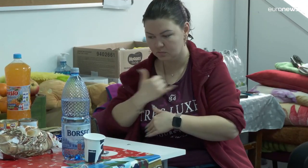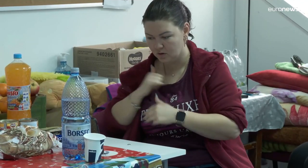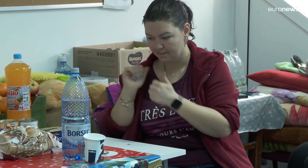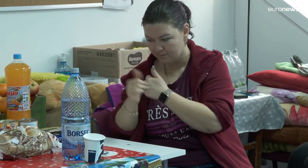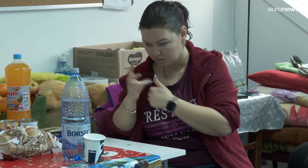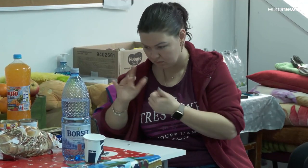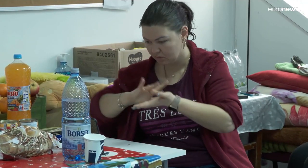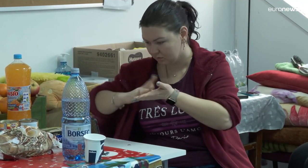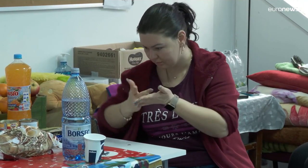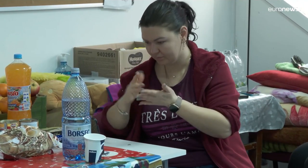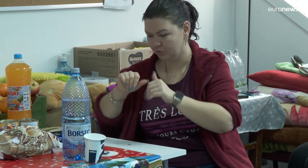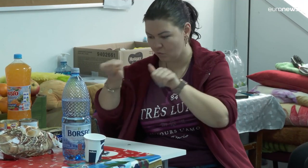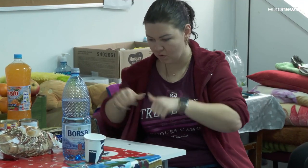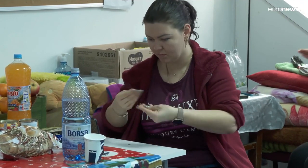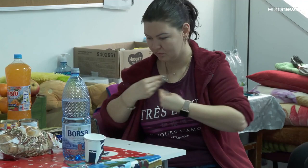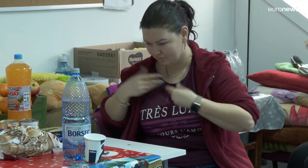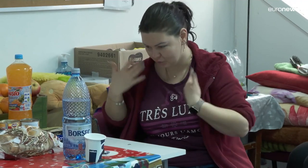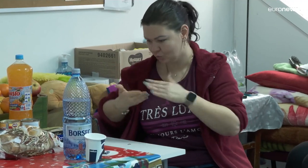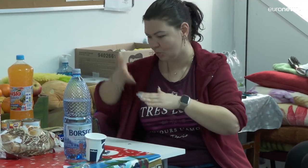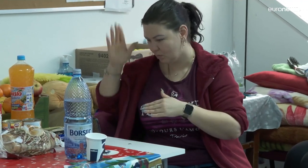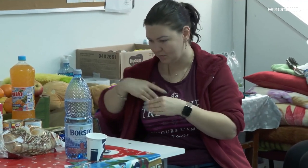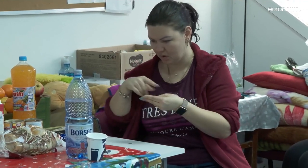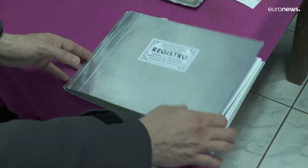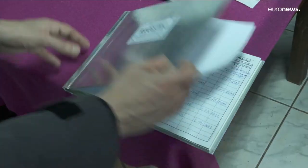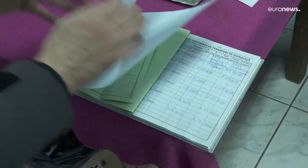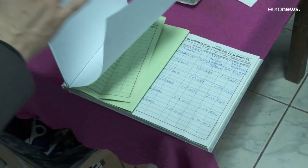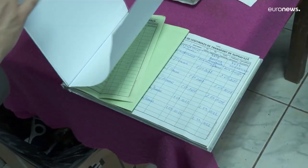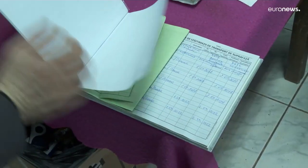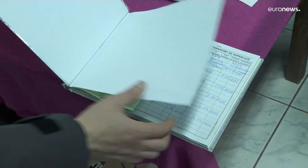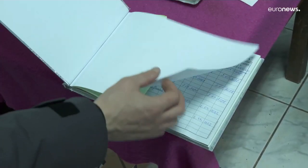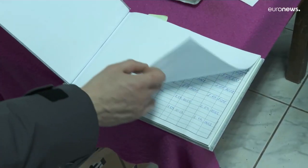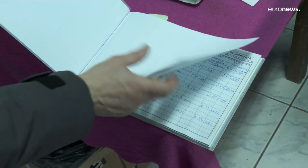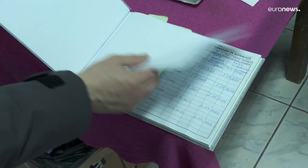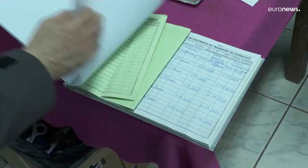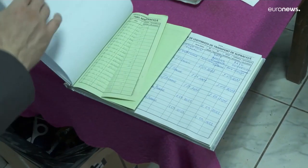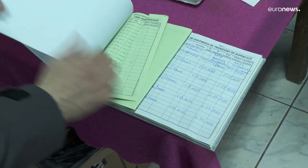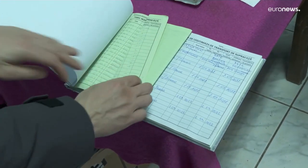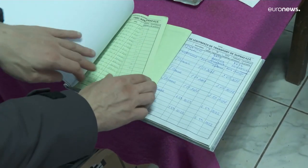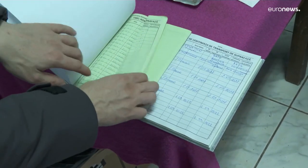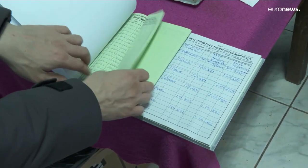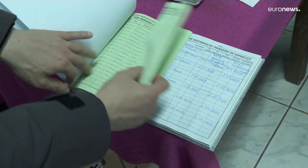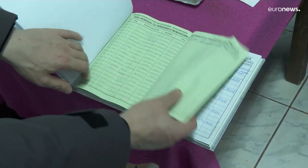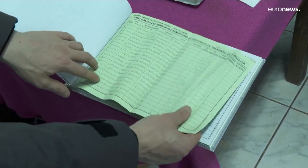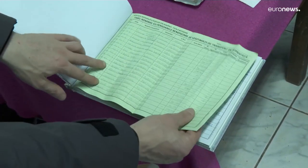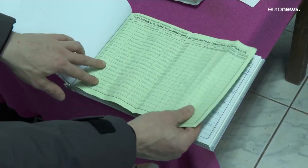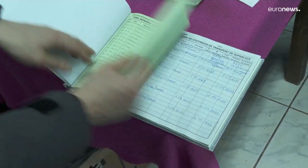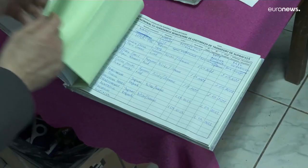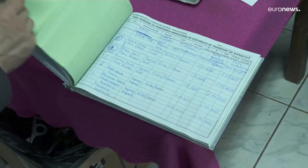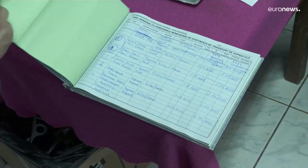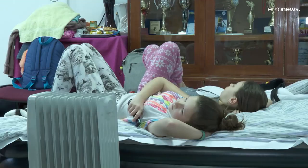Volunteers were hosting 13 hearing-impaired refugees. They put them in a register also, as they do with everyone who crosses their